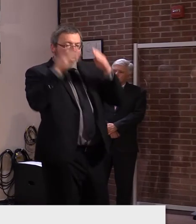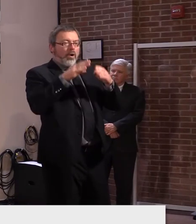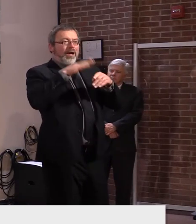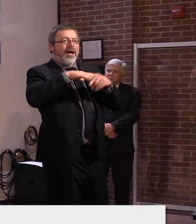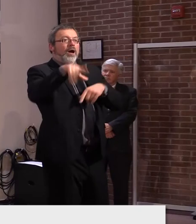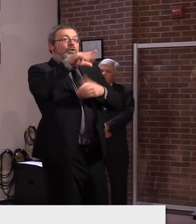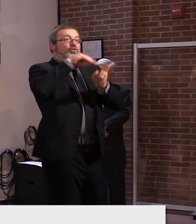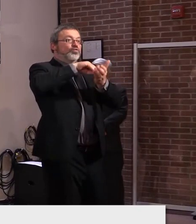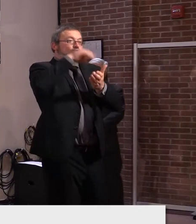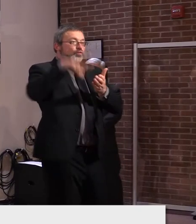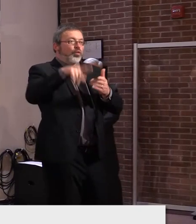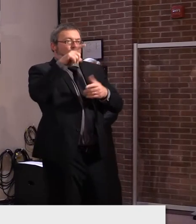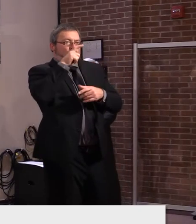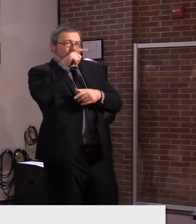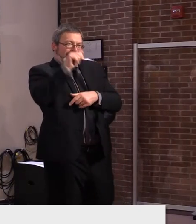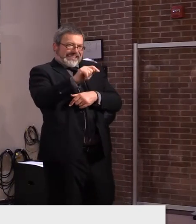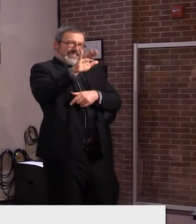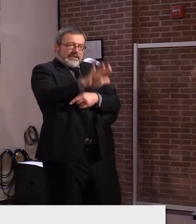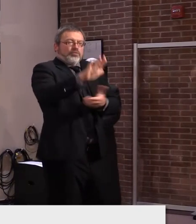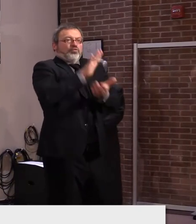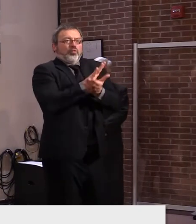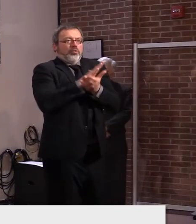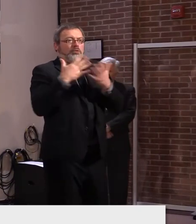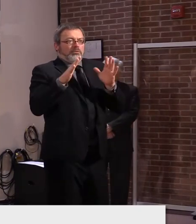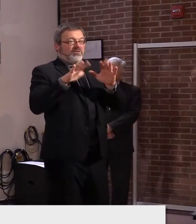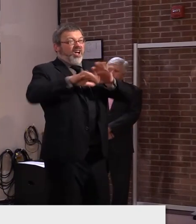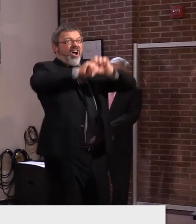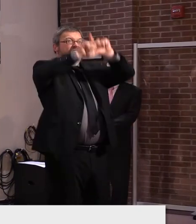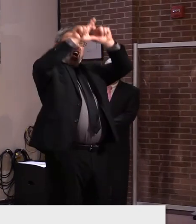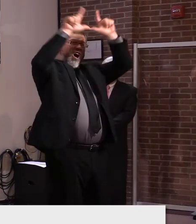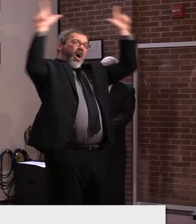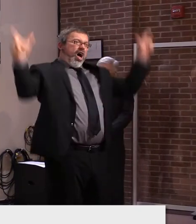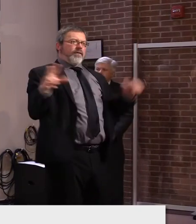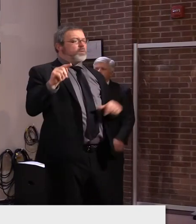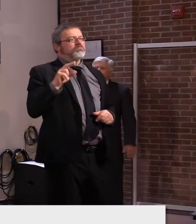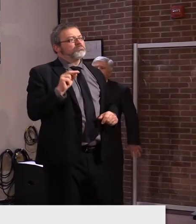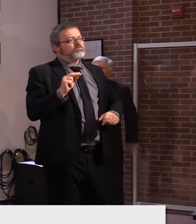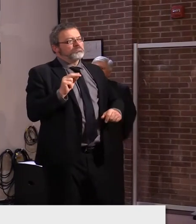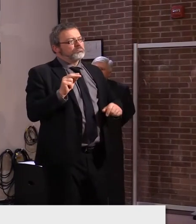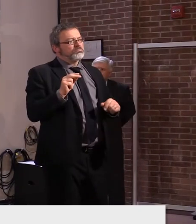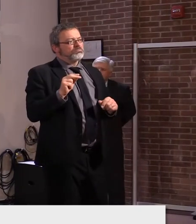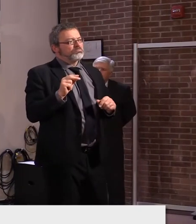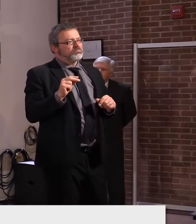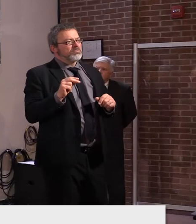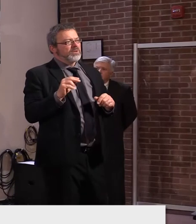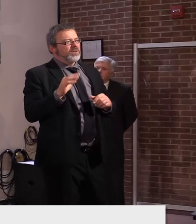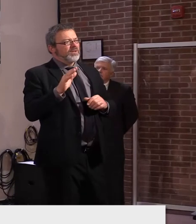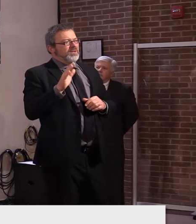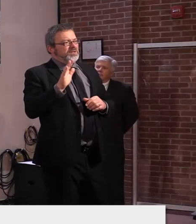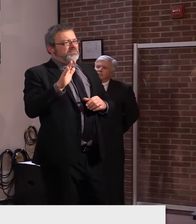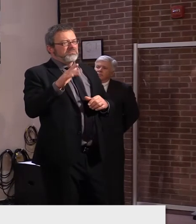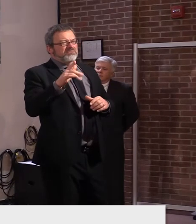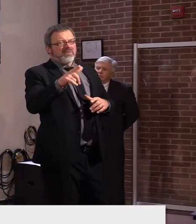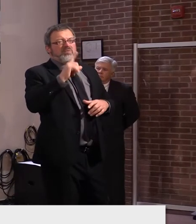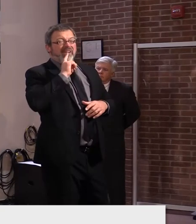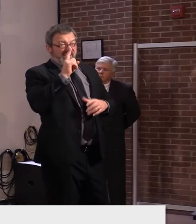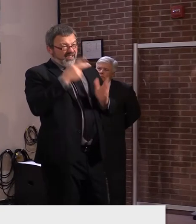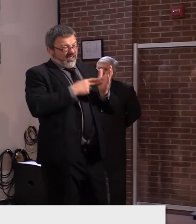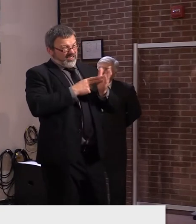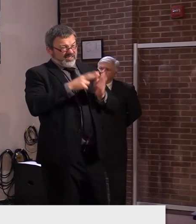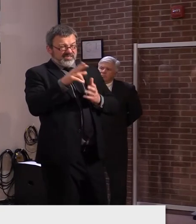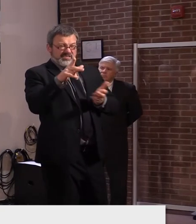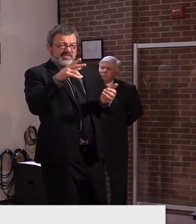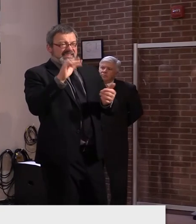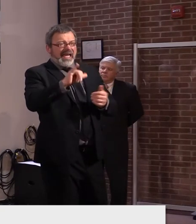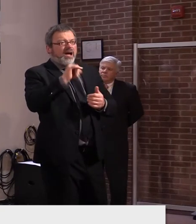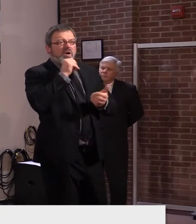state immunization registry. As you know, certain vaccinations are mandated as a requirement of enrollment. So the challenge was, as